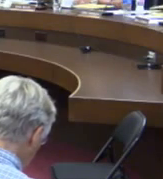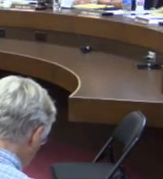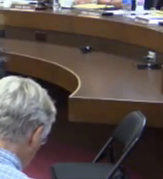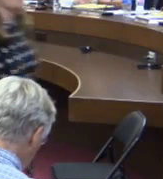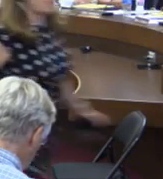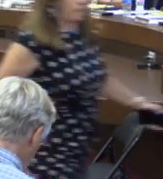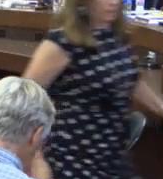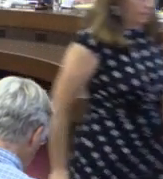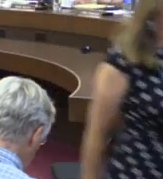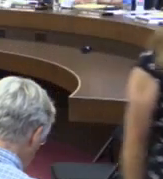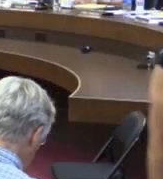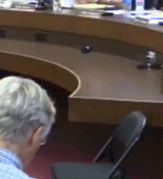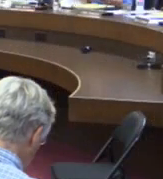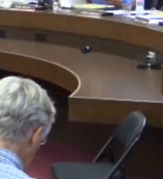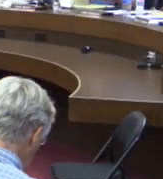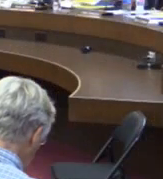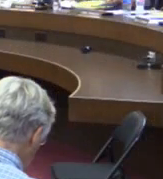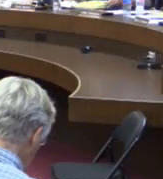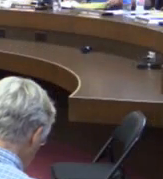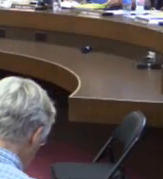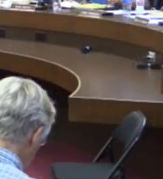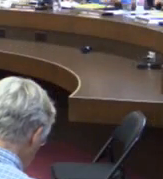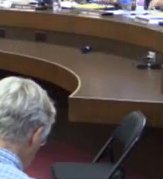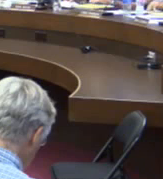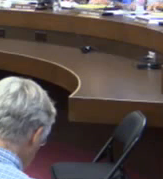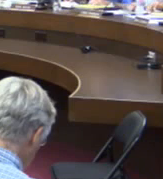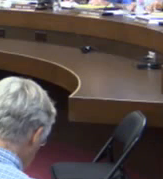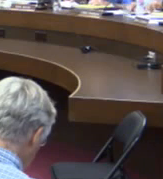carries. All right. Item 20,